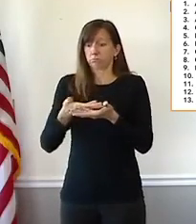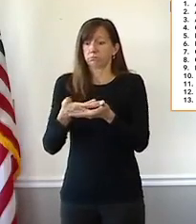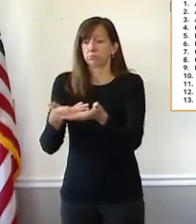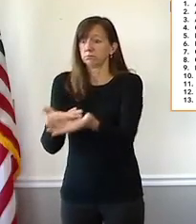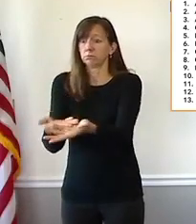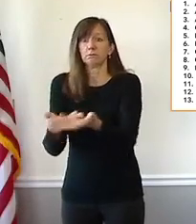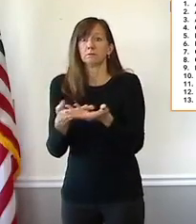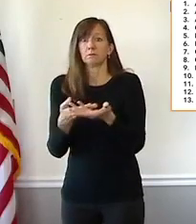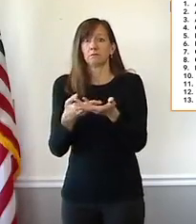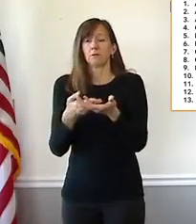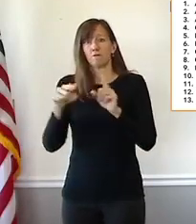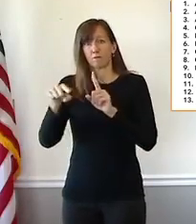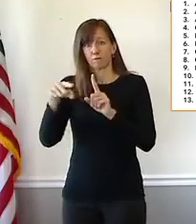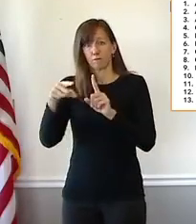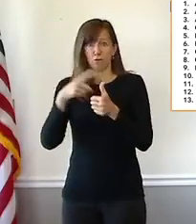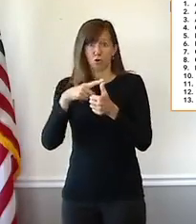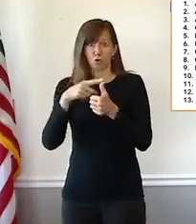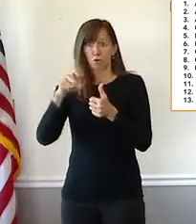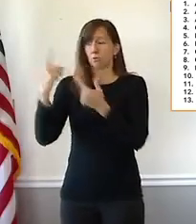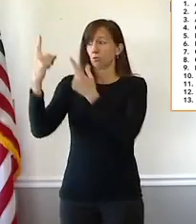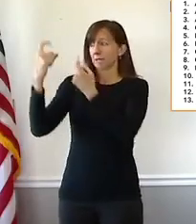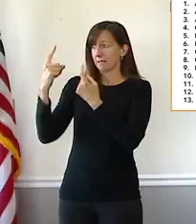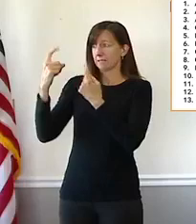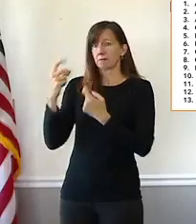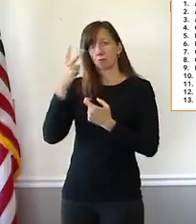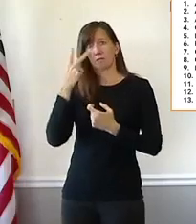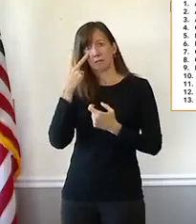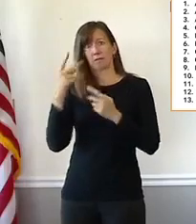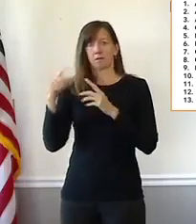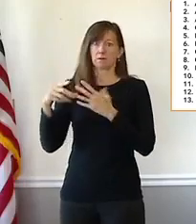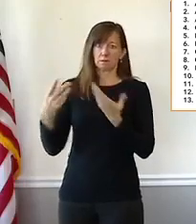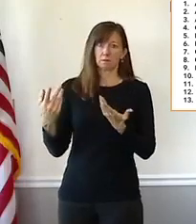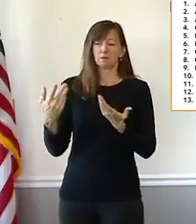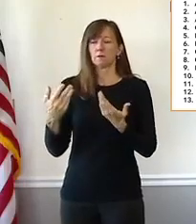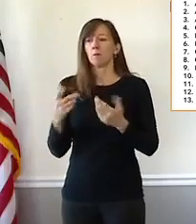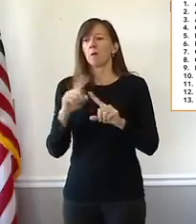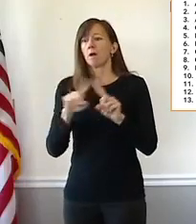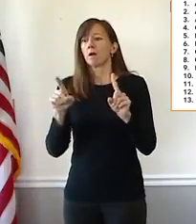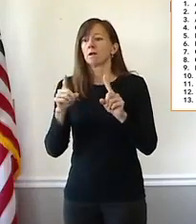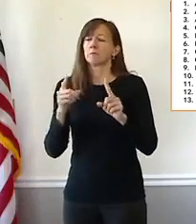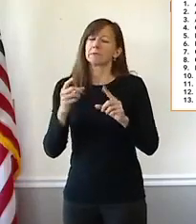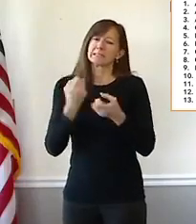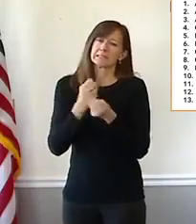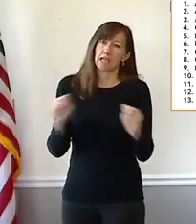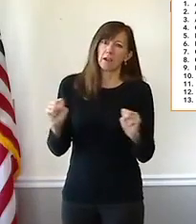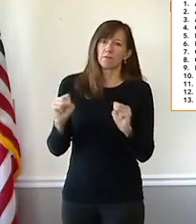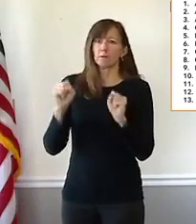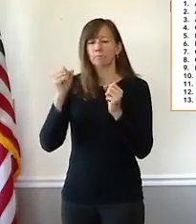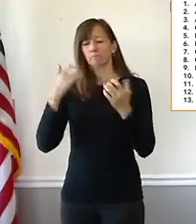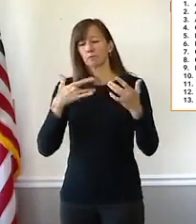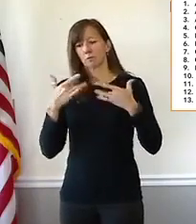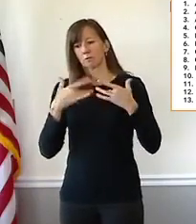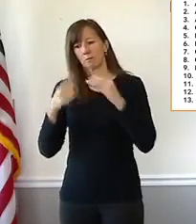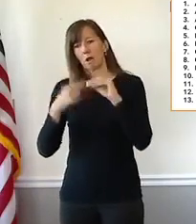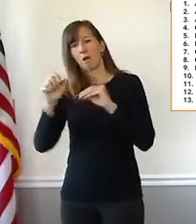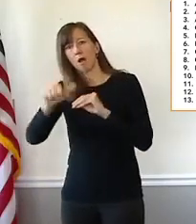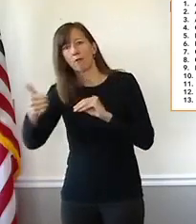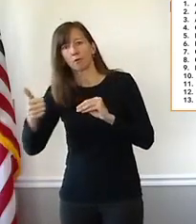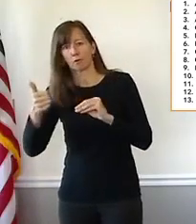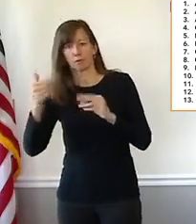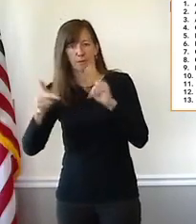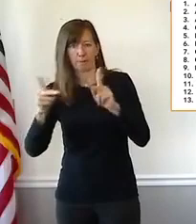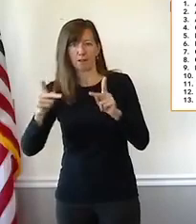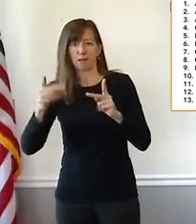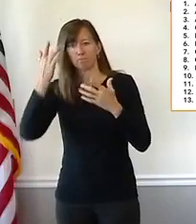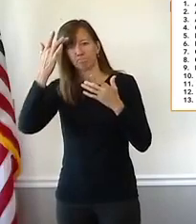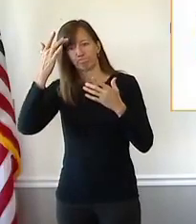said, we very much want folks to continue to be safe and to be considerate to one another. We are in on the